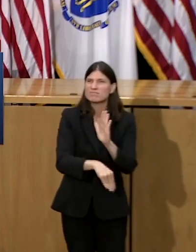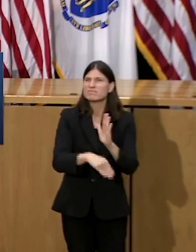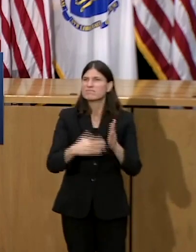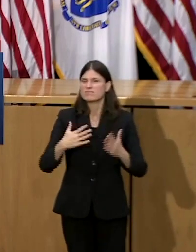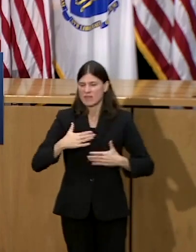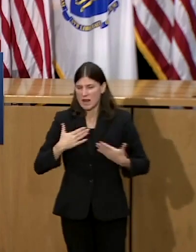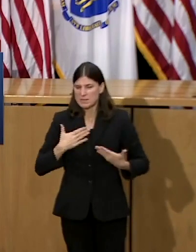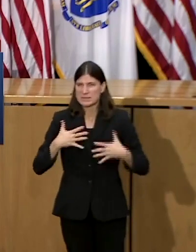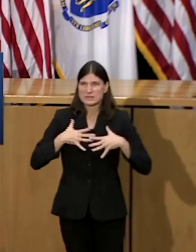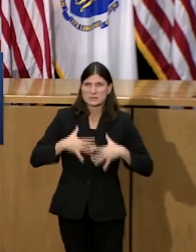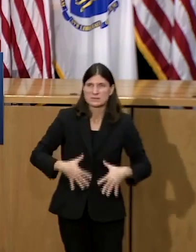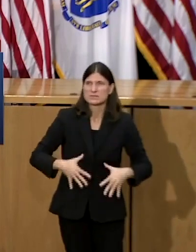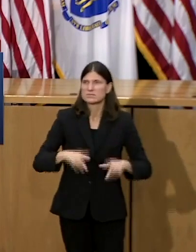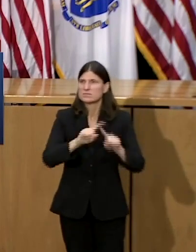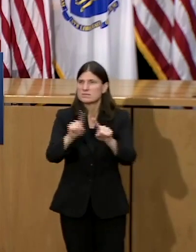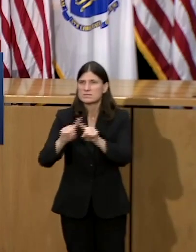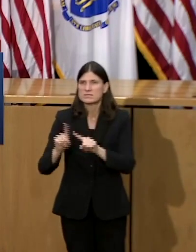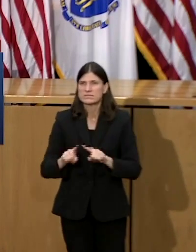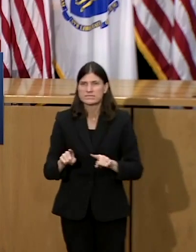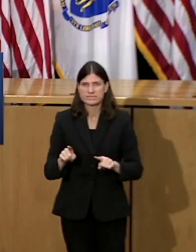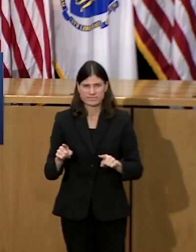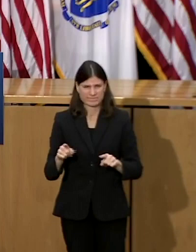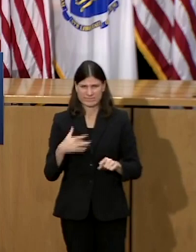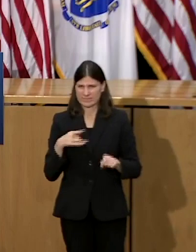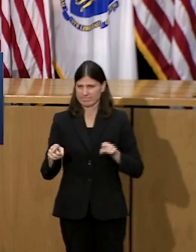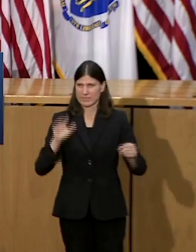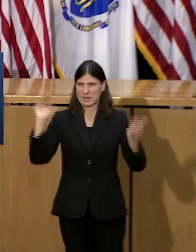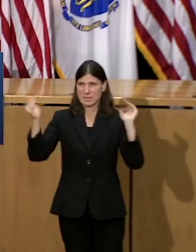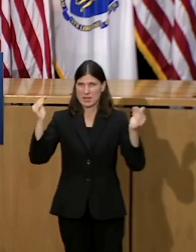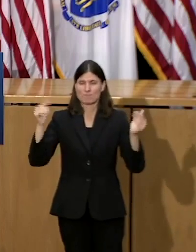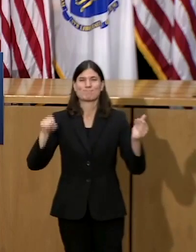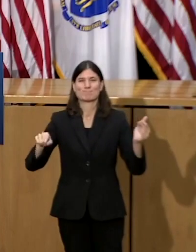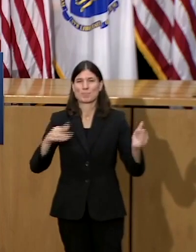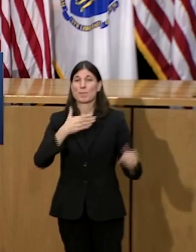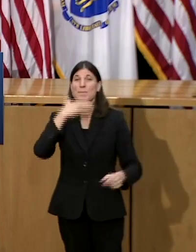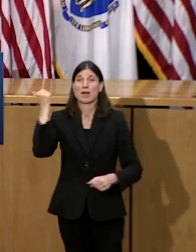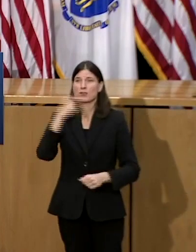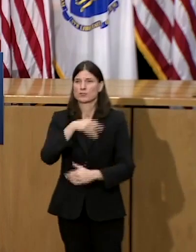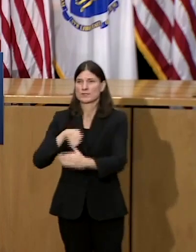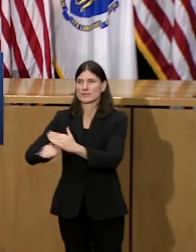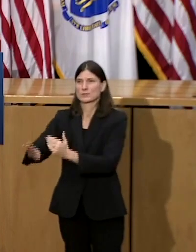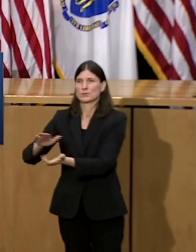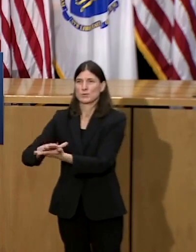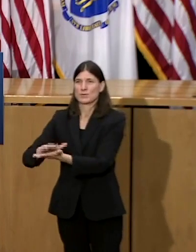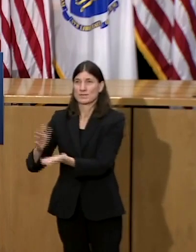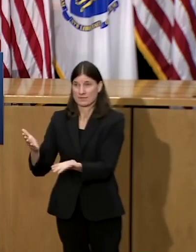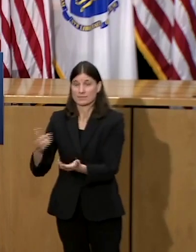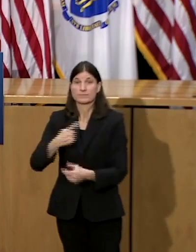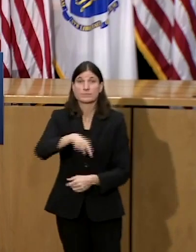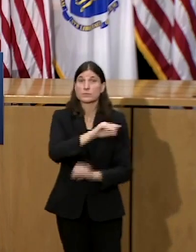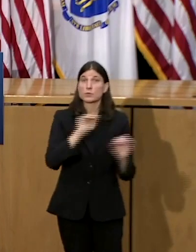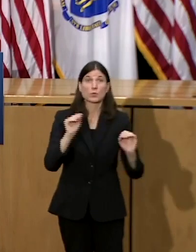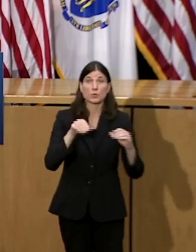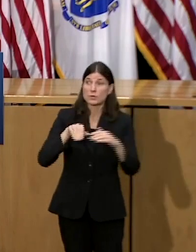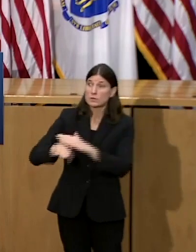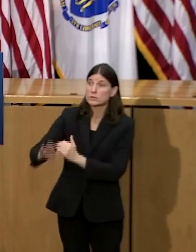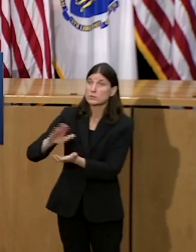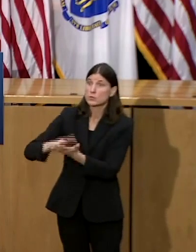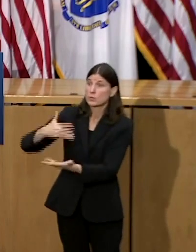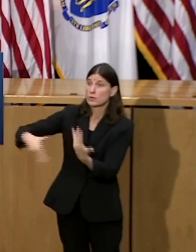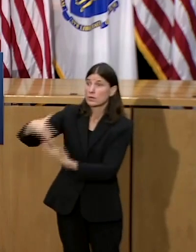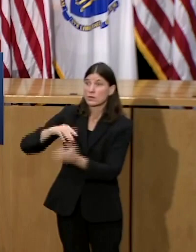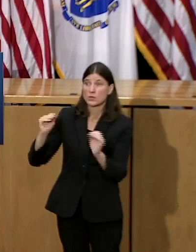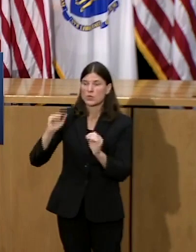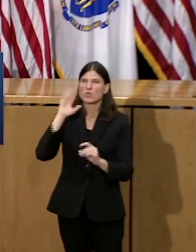quarter, or more in the life of a kid's education has real consequences. And that's why today we're improving our methods for